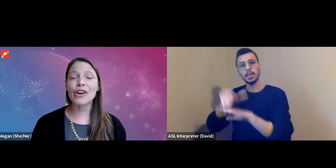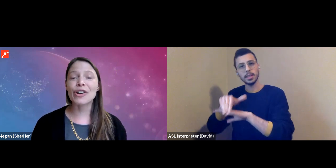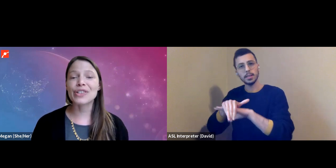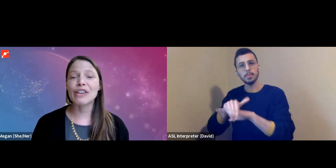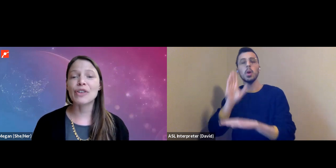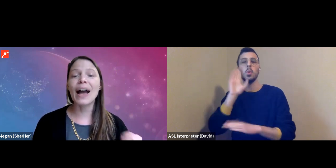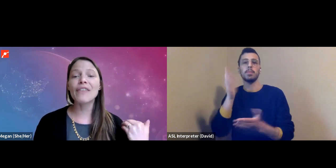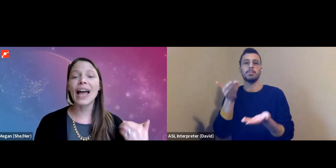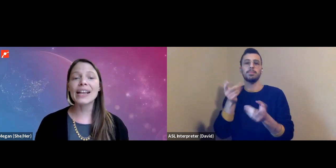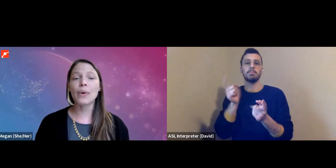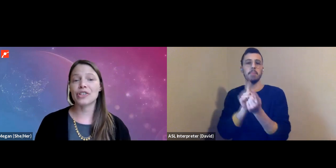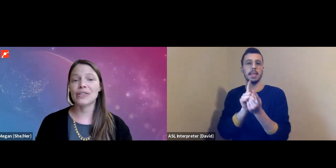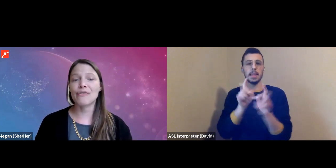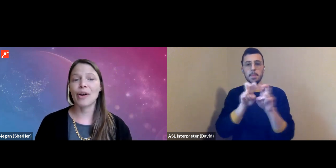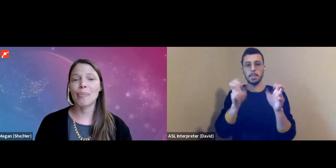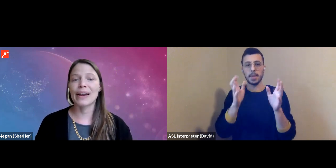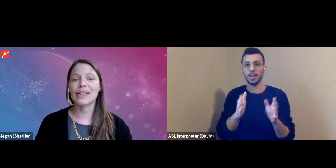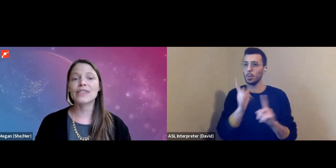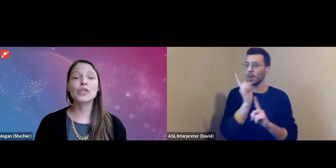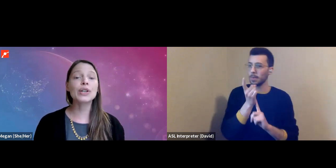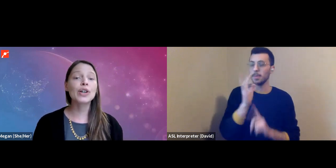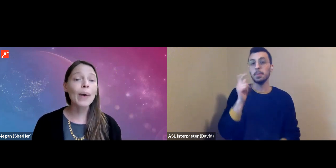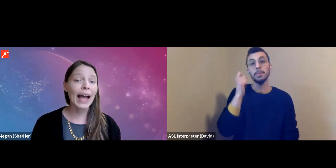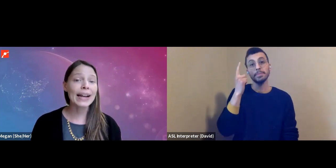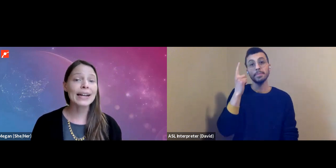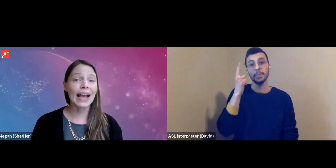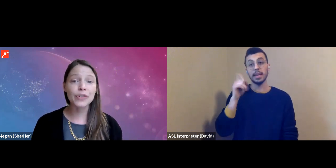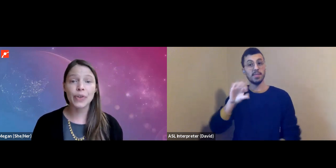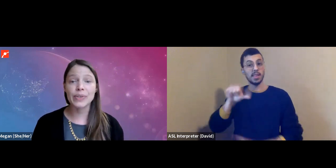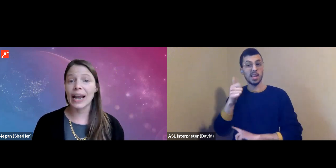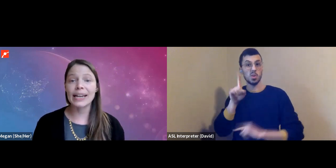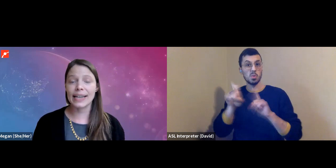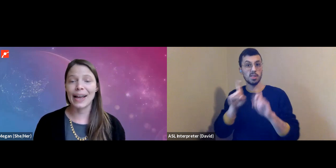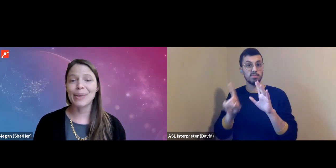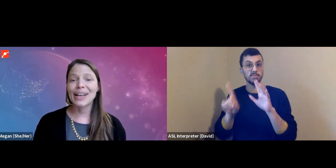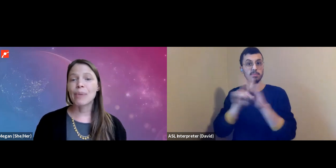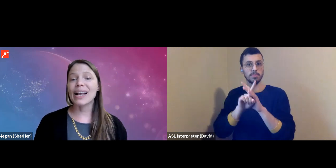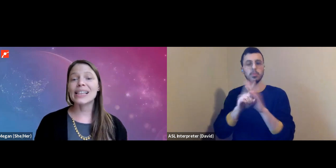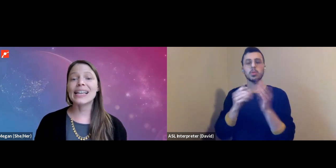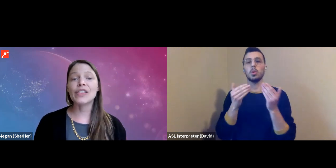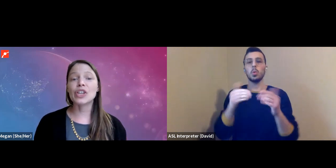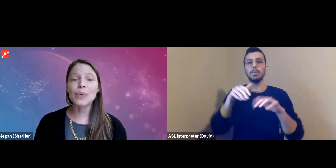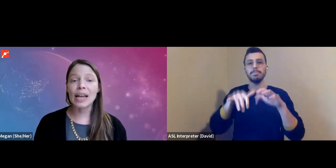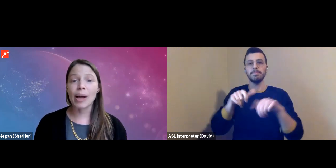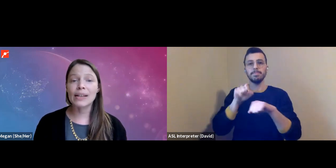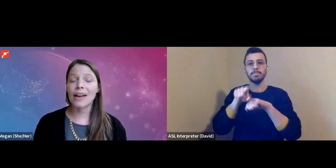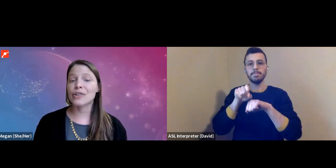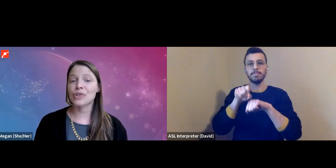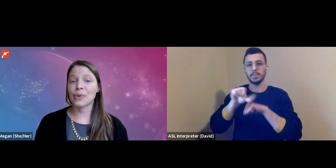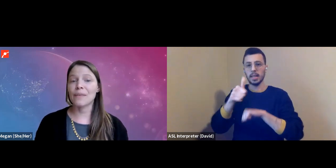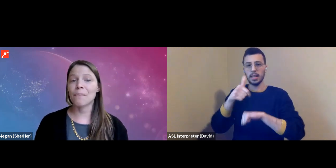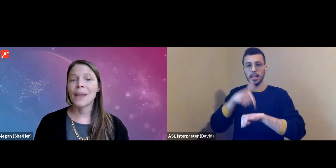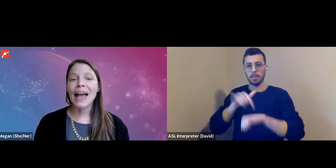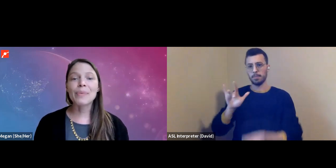but first, if you have any questions for our panelists, you can go ahead and enter those at any time by clicking the Q&A button on